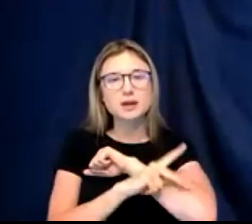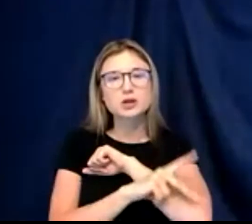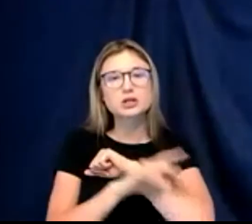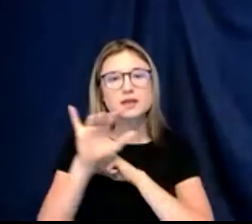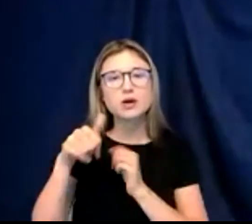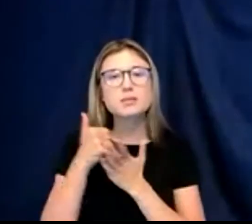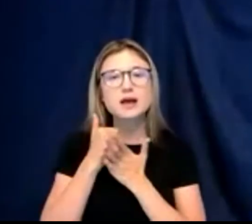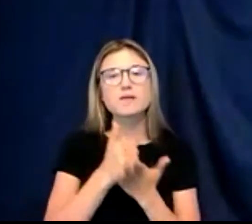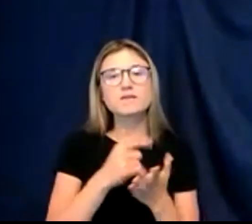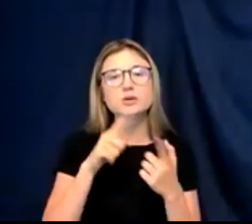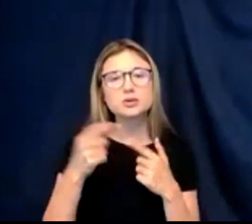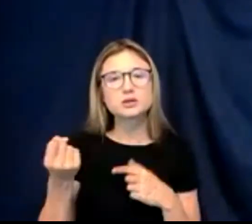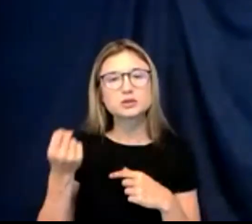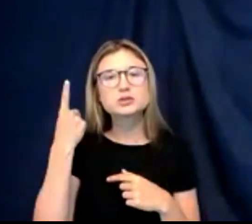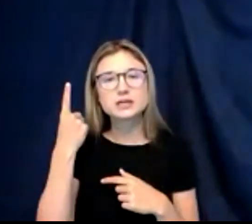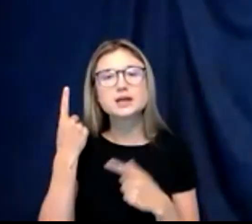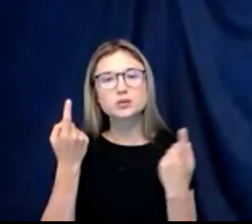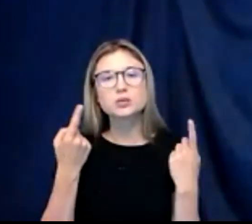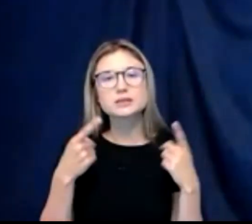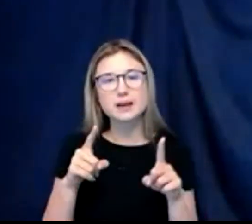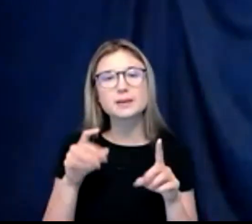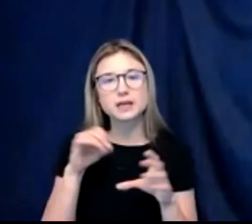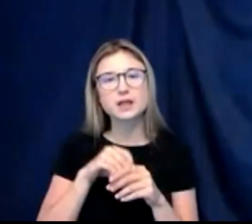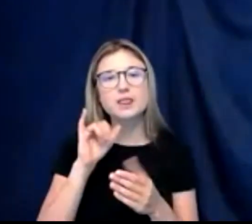kind of what exactly is going on in that group.